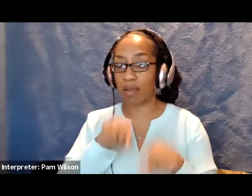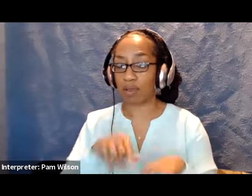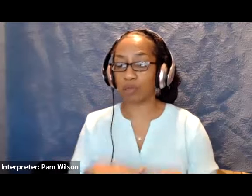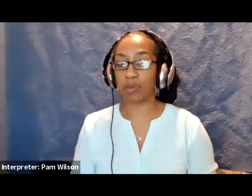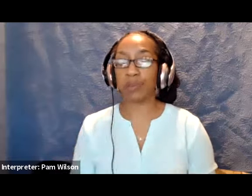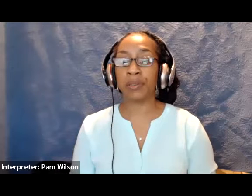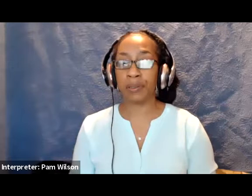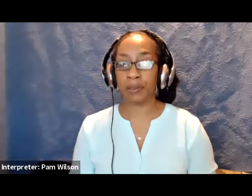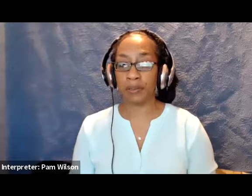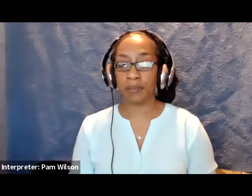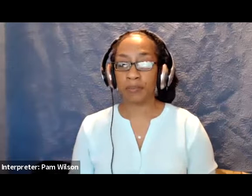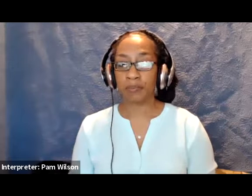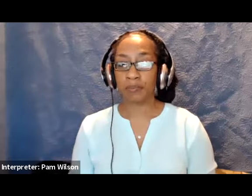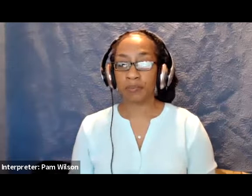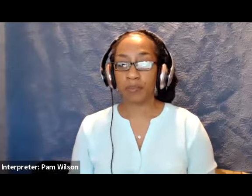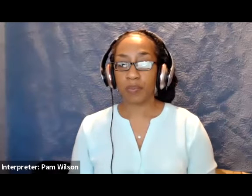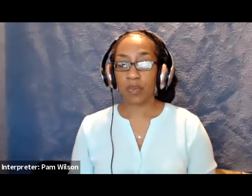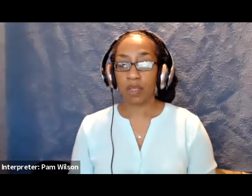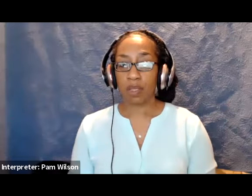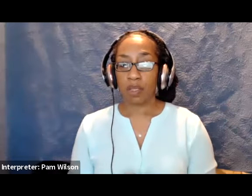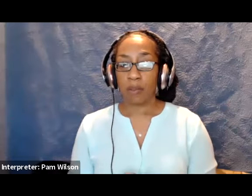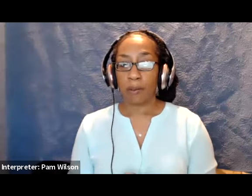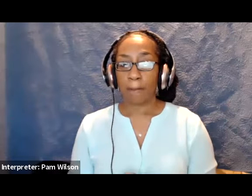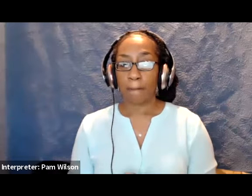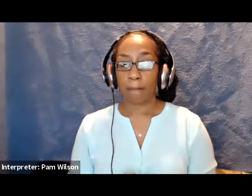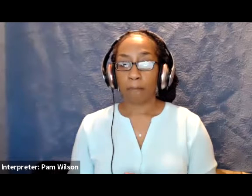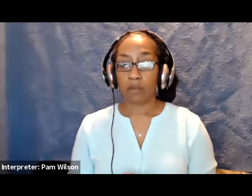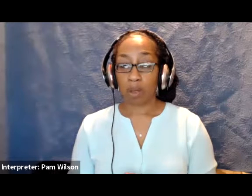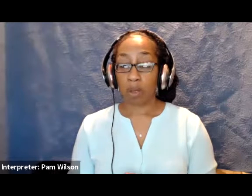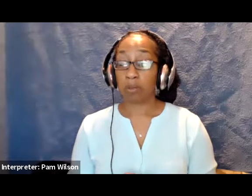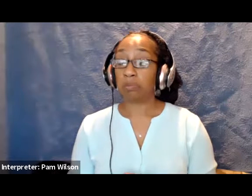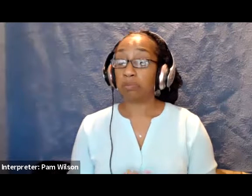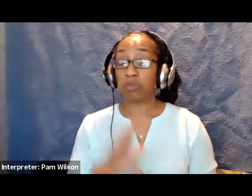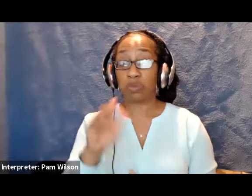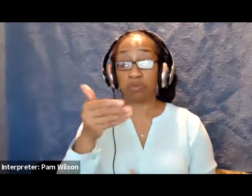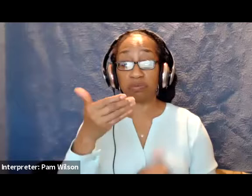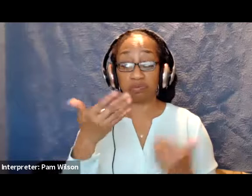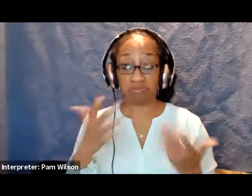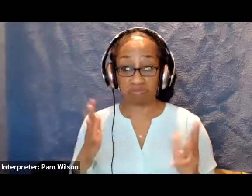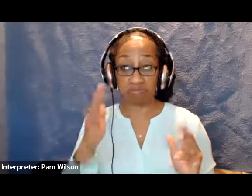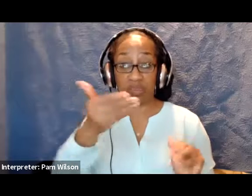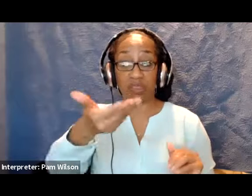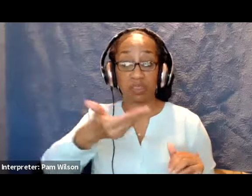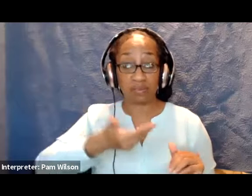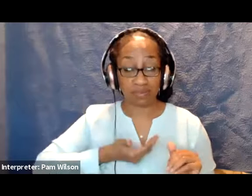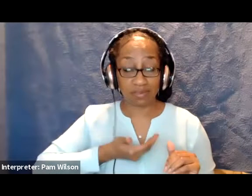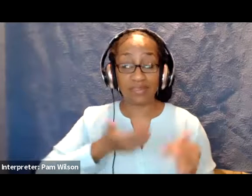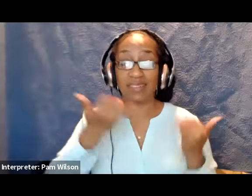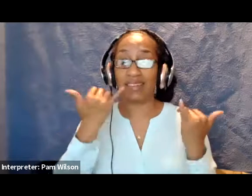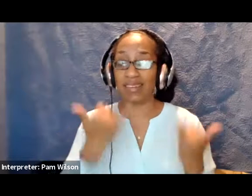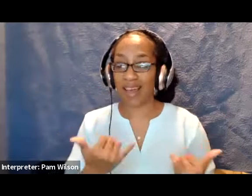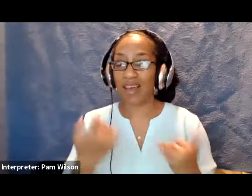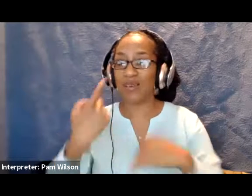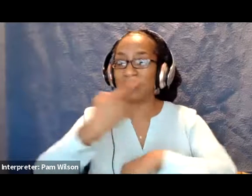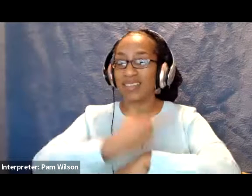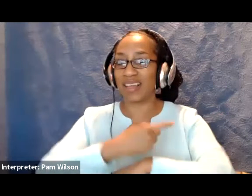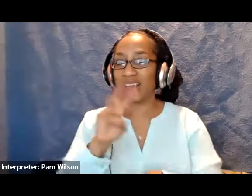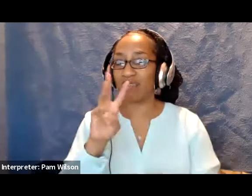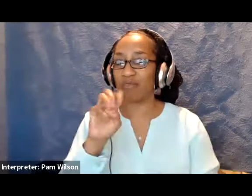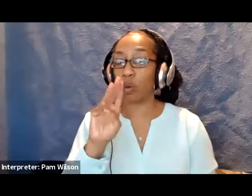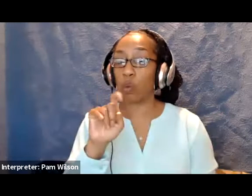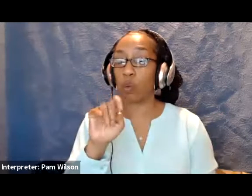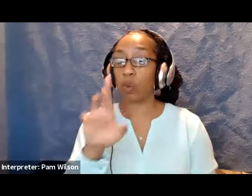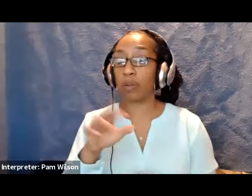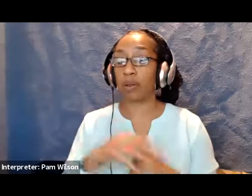All right, so now you've got it, you've got your folks invited. Now's the big day. All right, now you want to